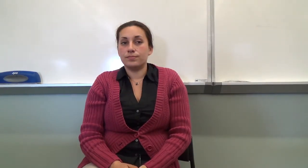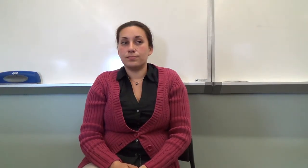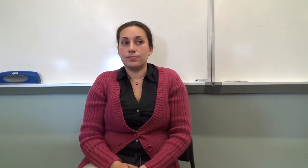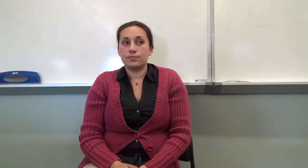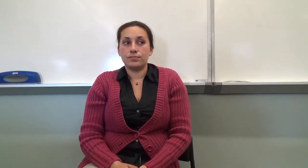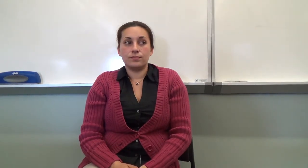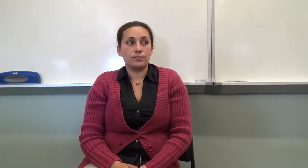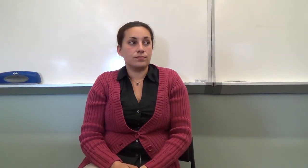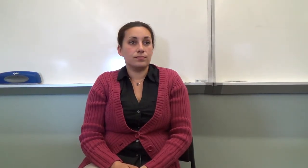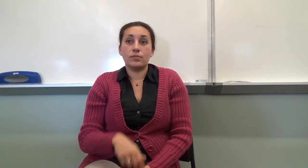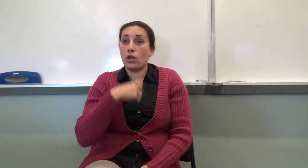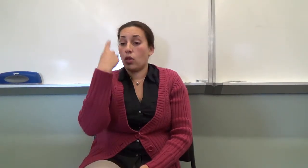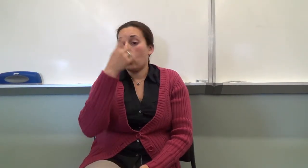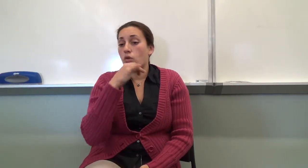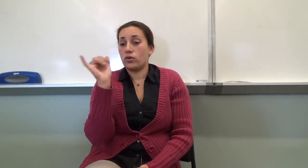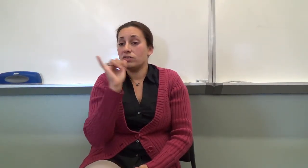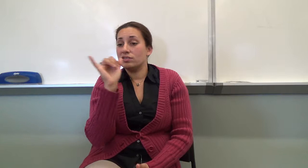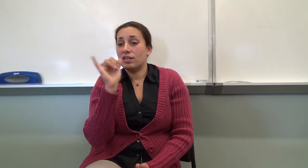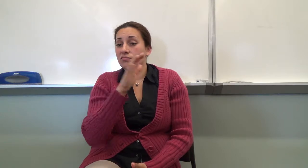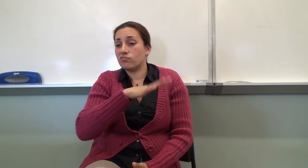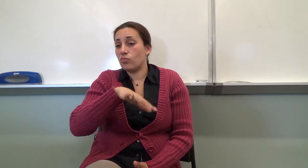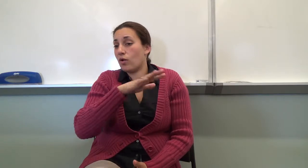And it looks like about 37 degrees.